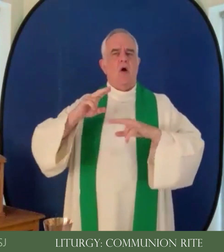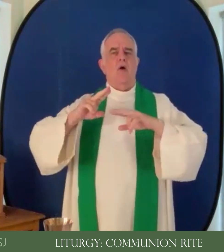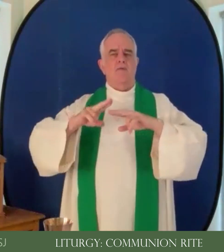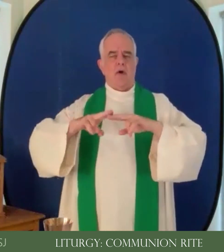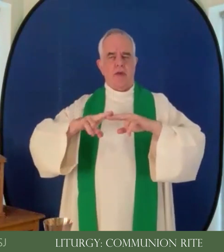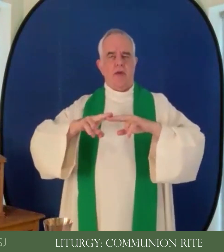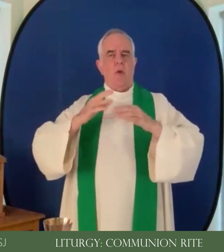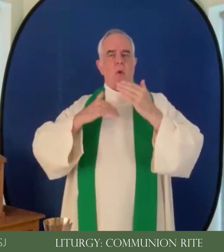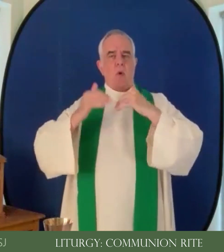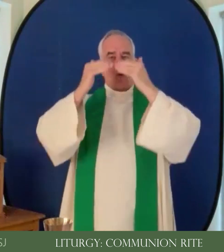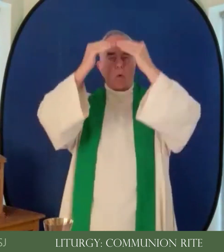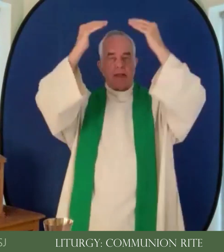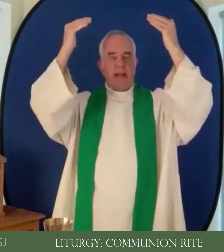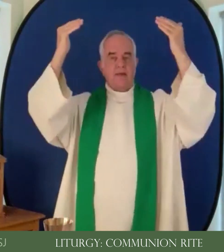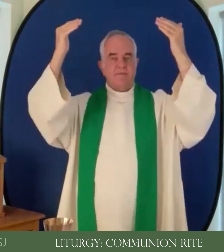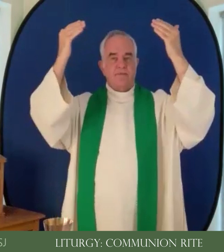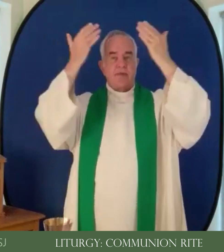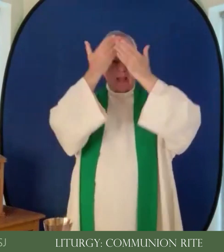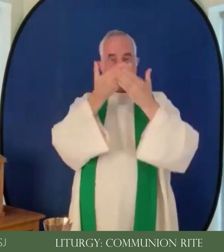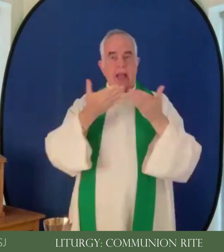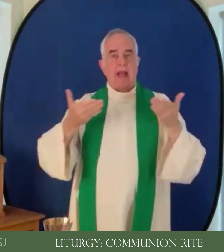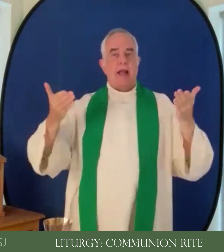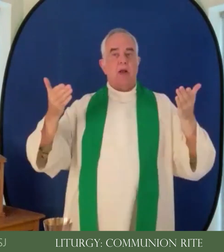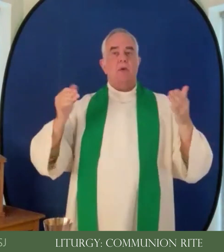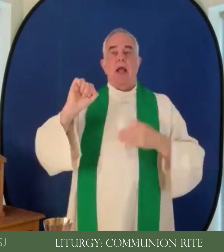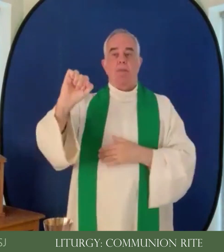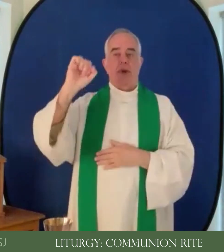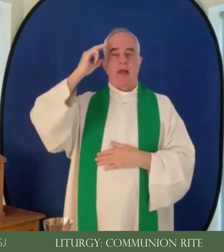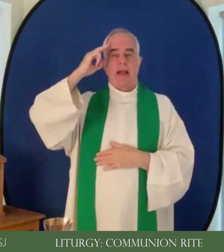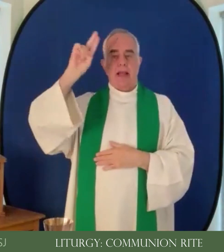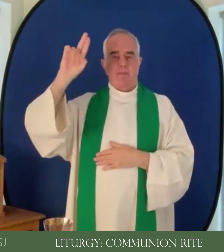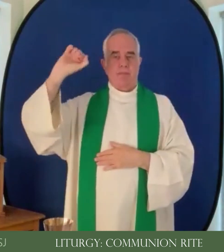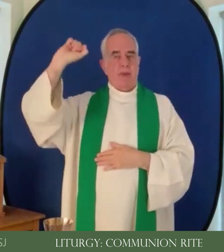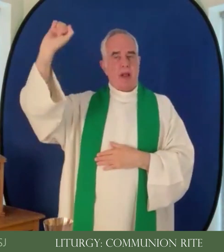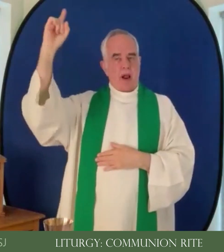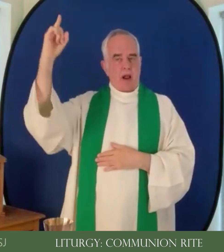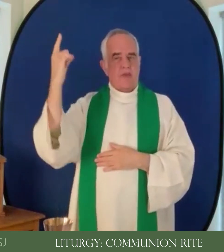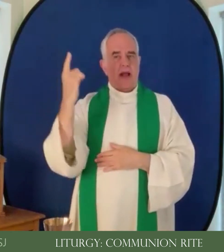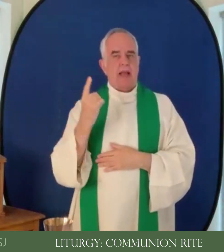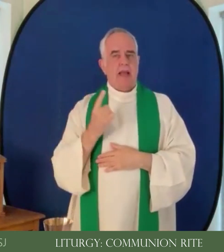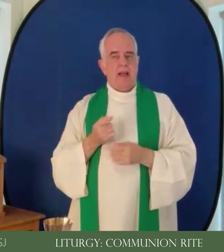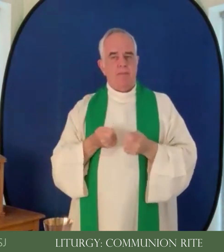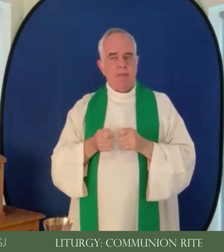Our Father, who art in heaven, hallowed be thy name. Thy kingdom